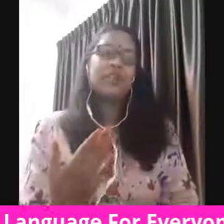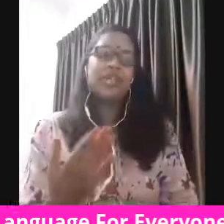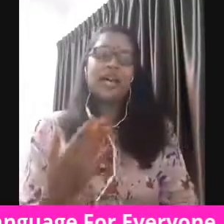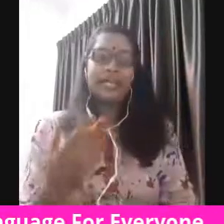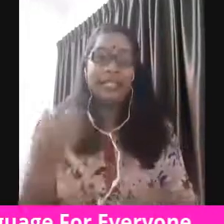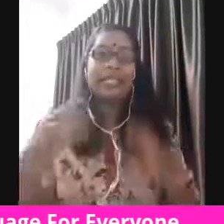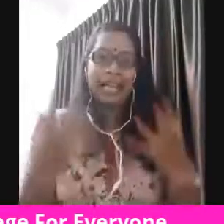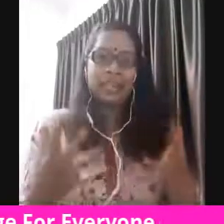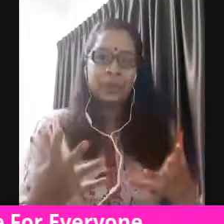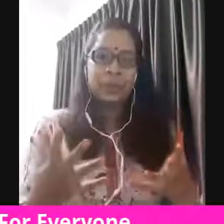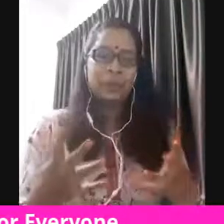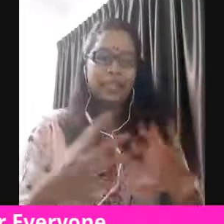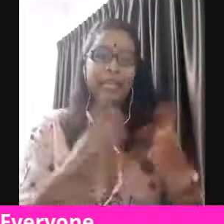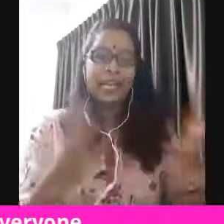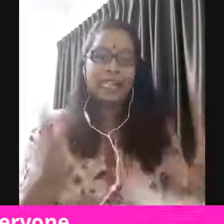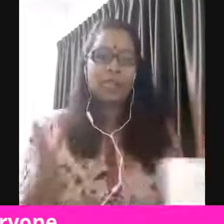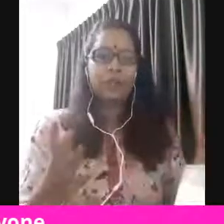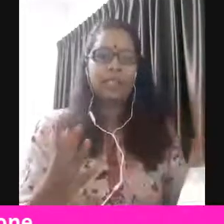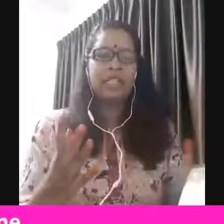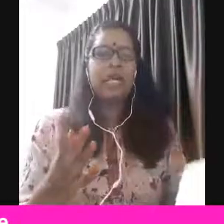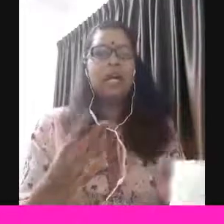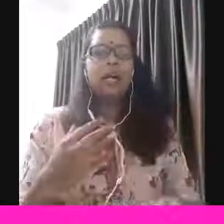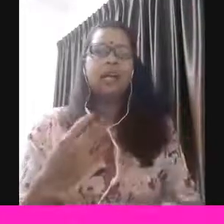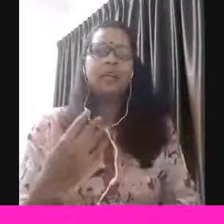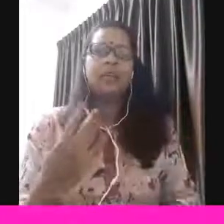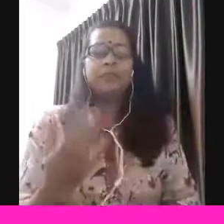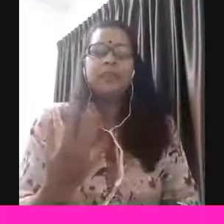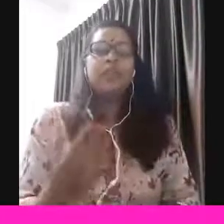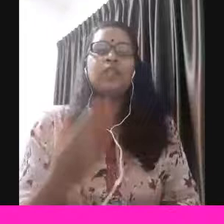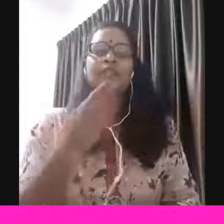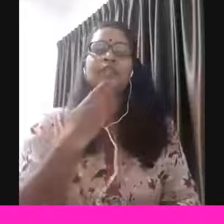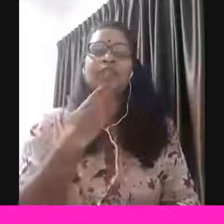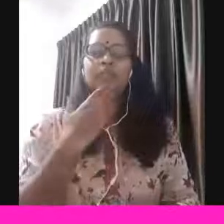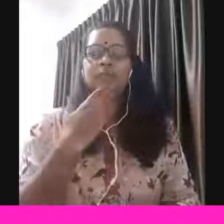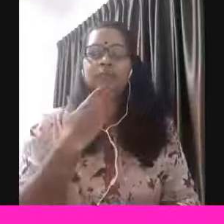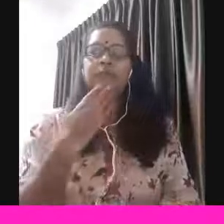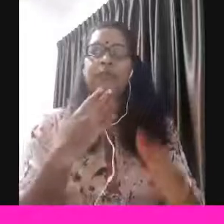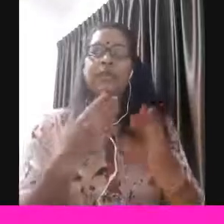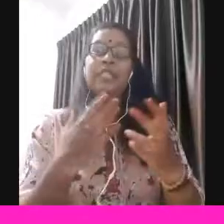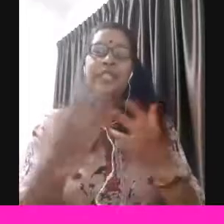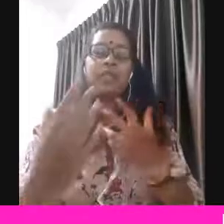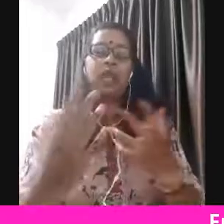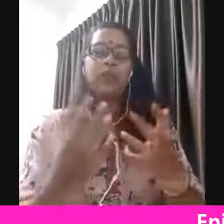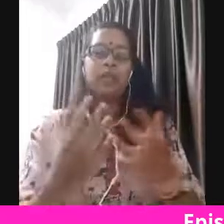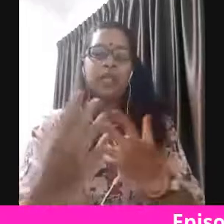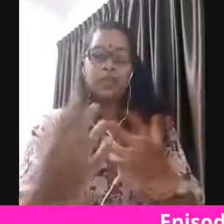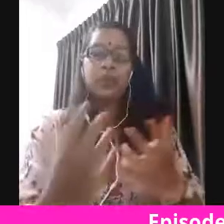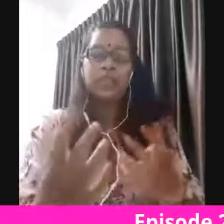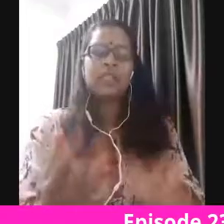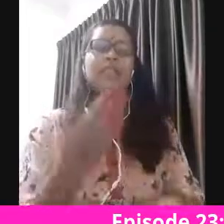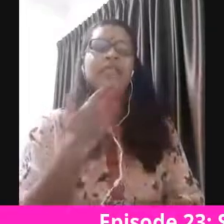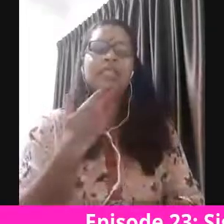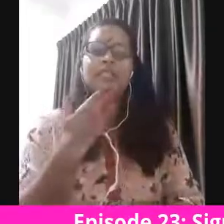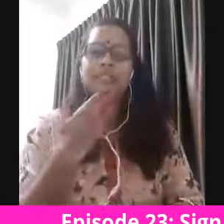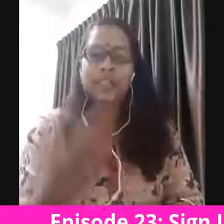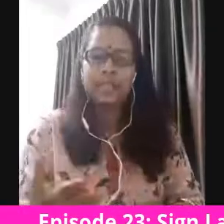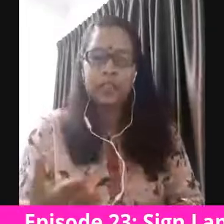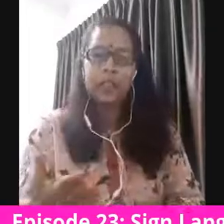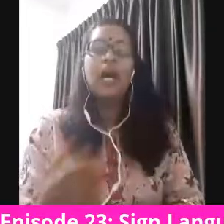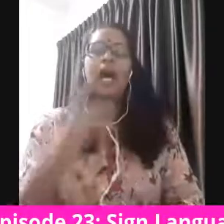we Uh-huh. will use in class, normally we will use this when we interact to our students, we will